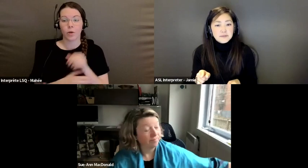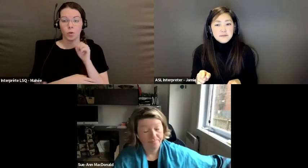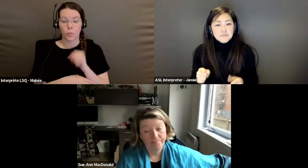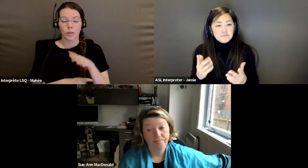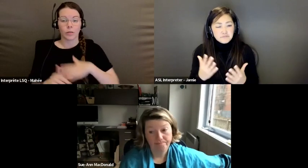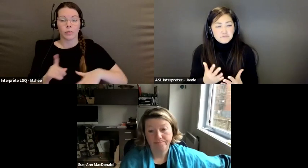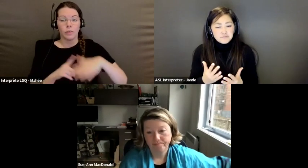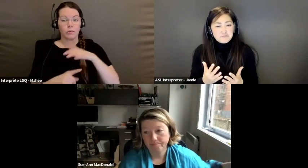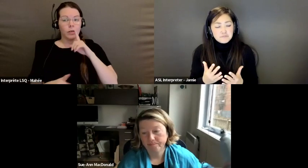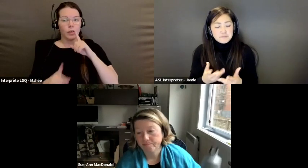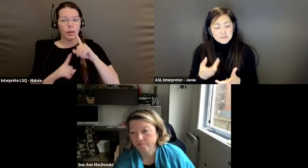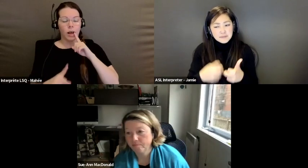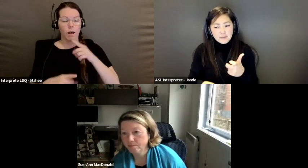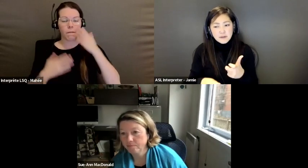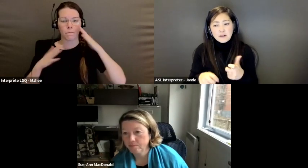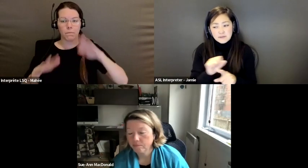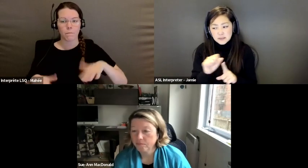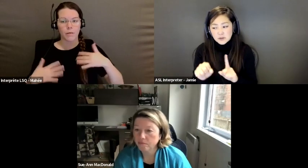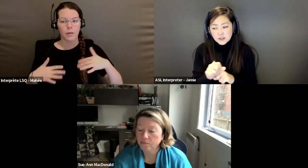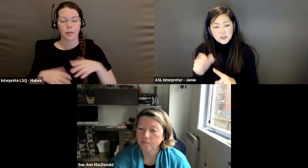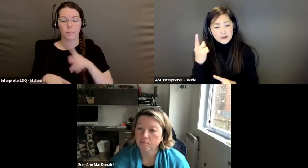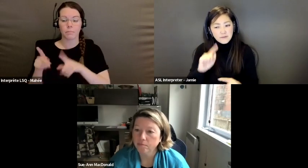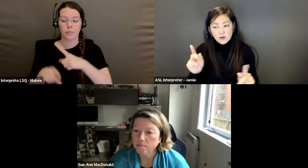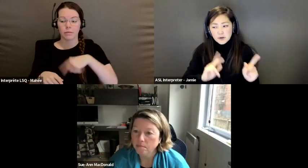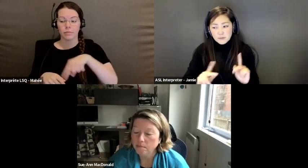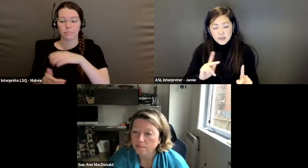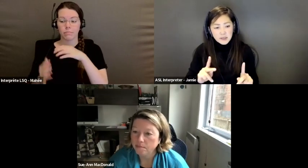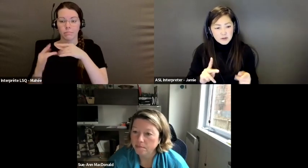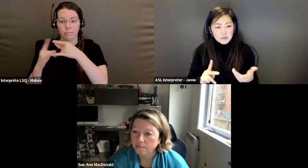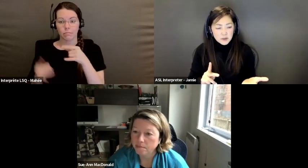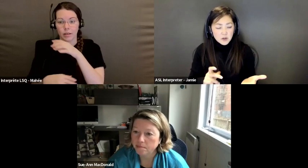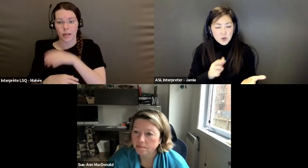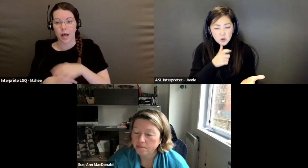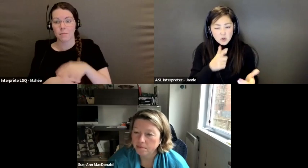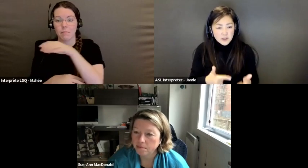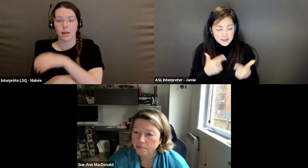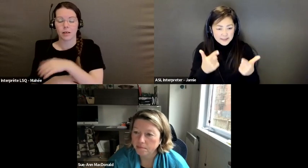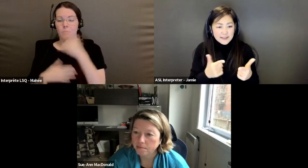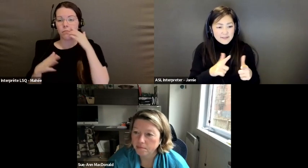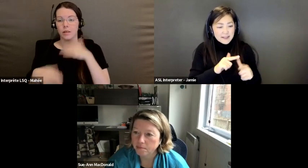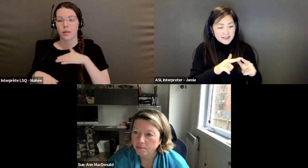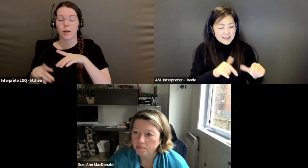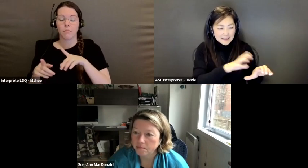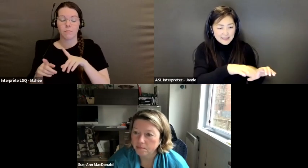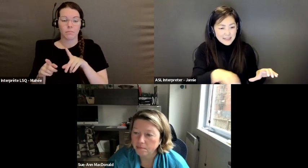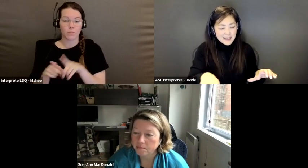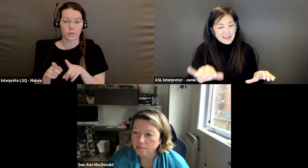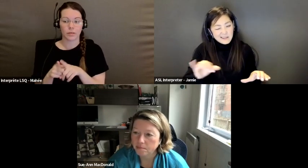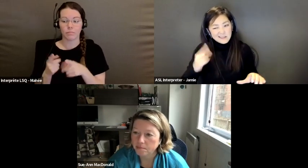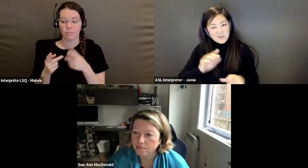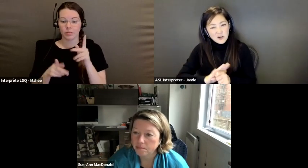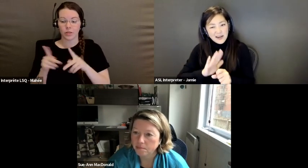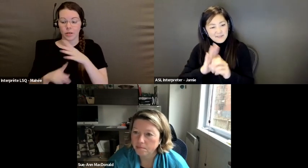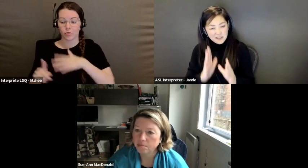who are living in encampments, for precariously housed people generally, and for advocates. It's really tough, and some